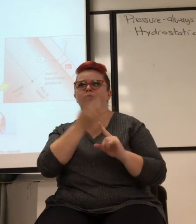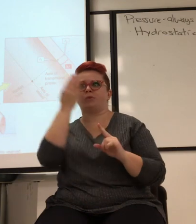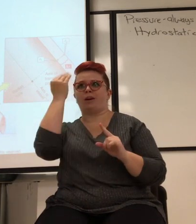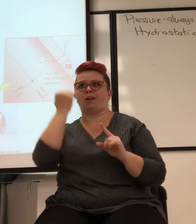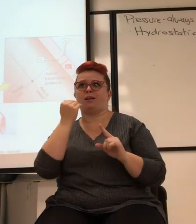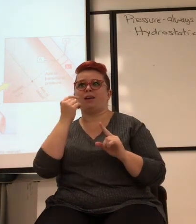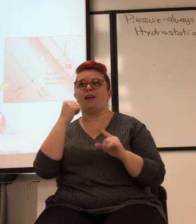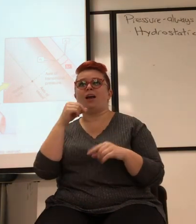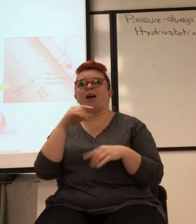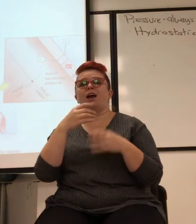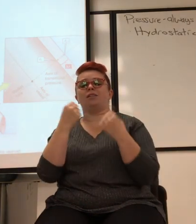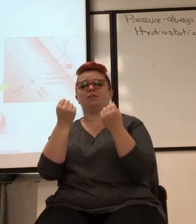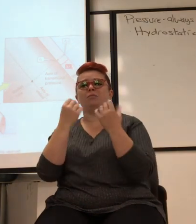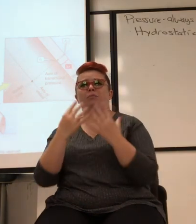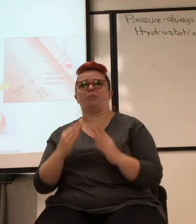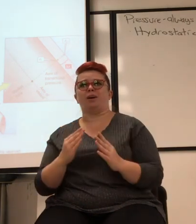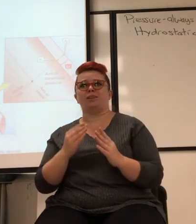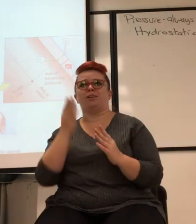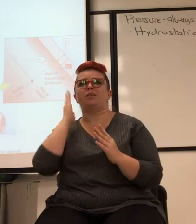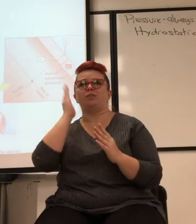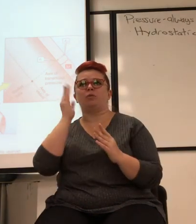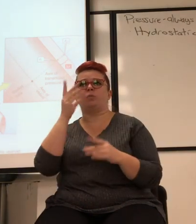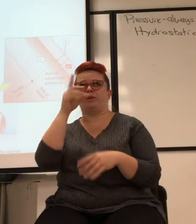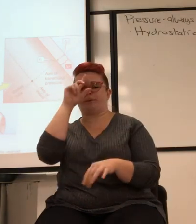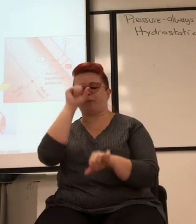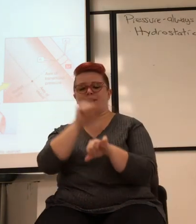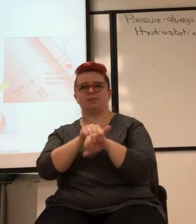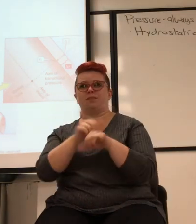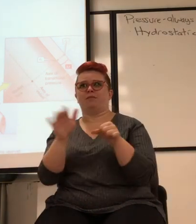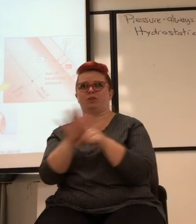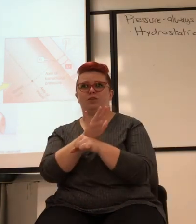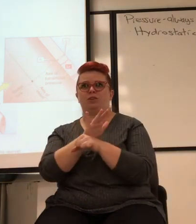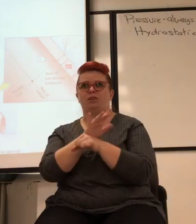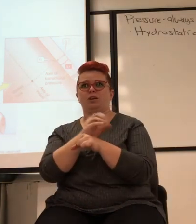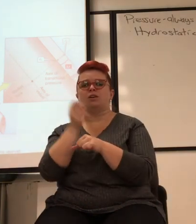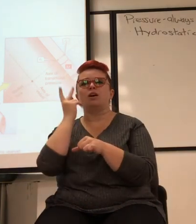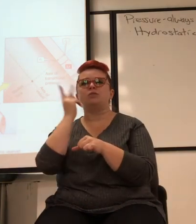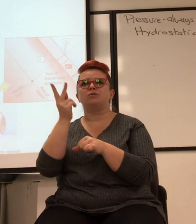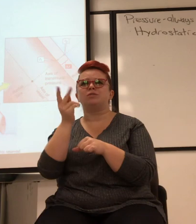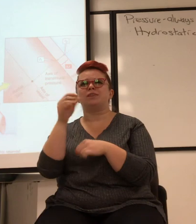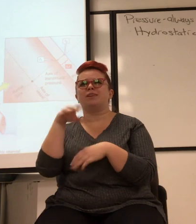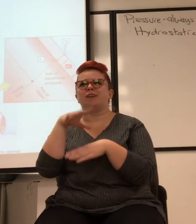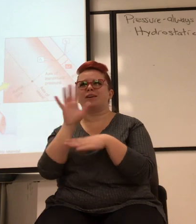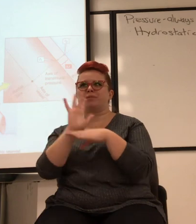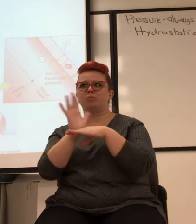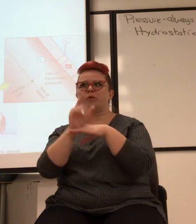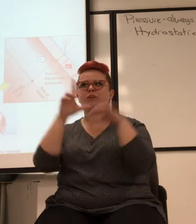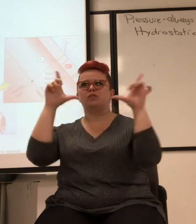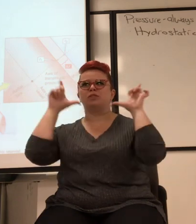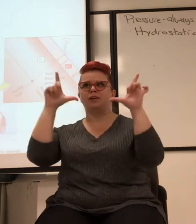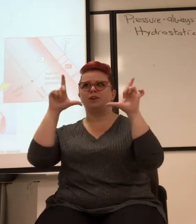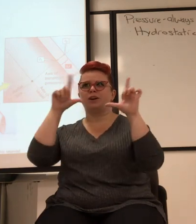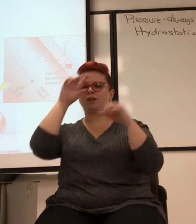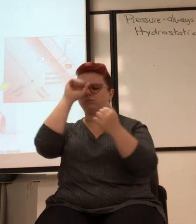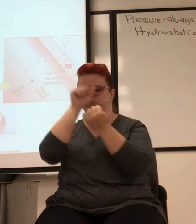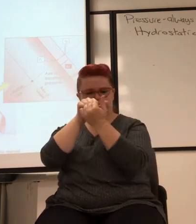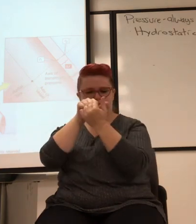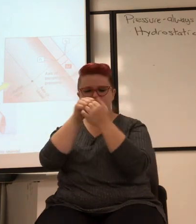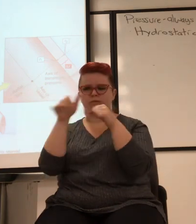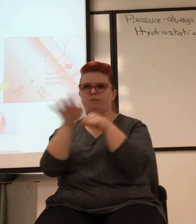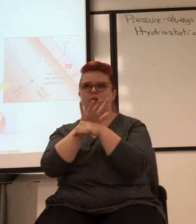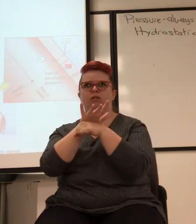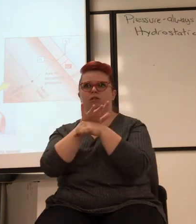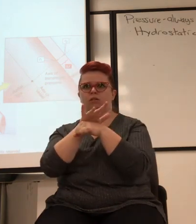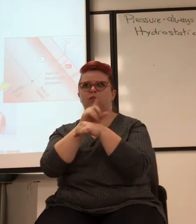simulation videos of pilots in the flight simulator, and they just got it's just a headshot of the pilot, and you just see him black out. It's pretty